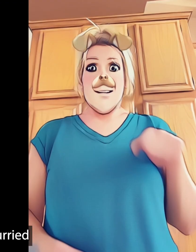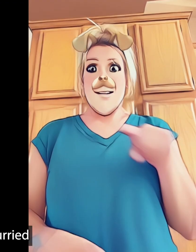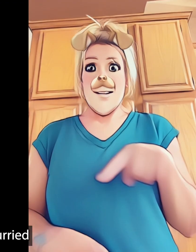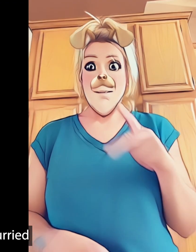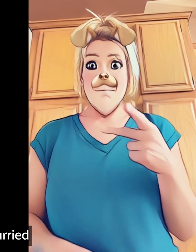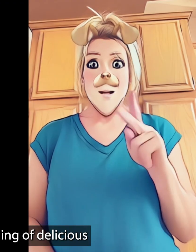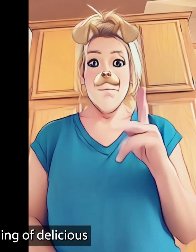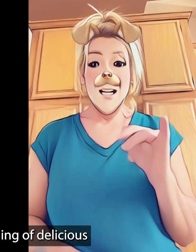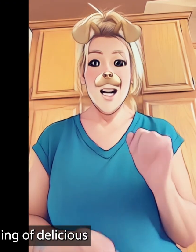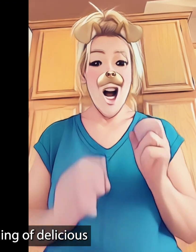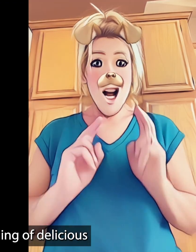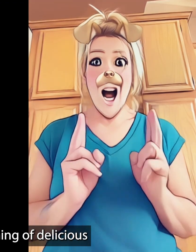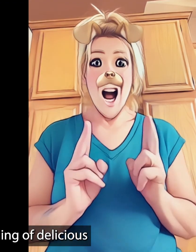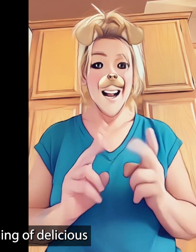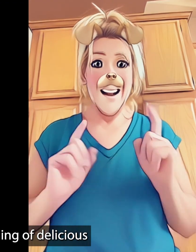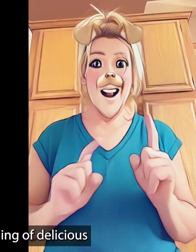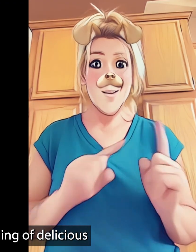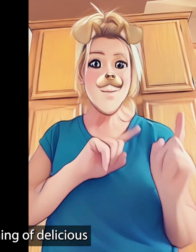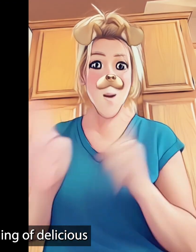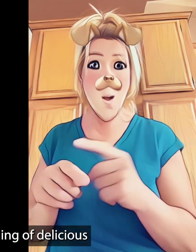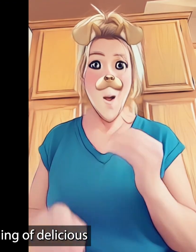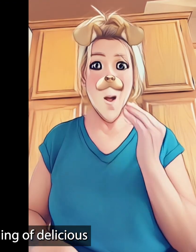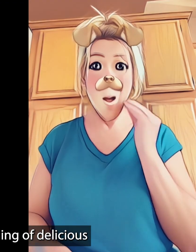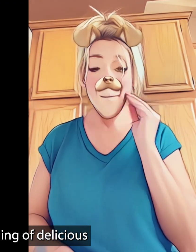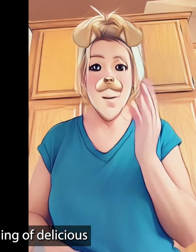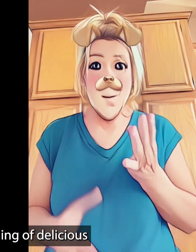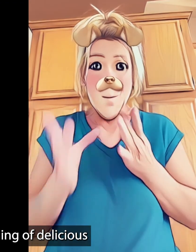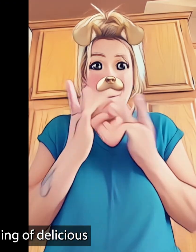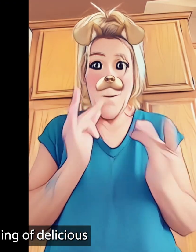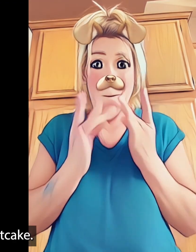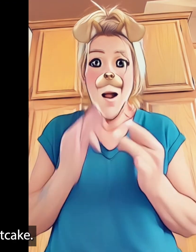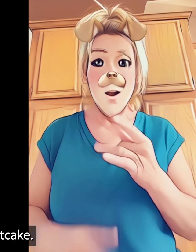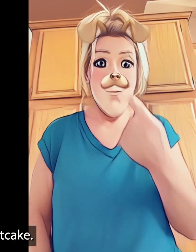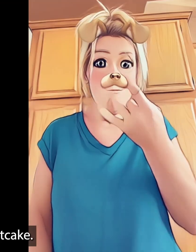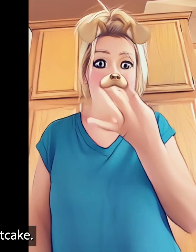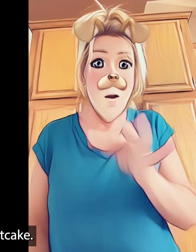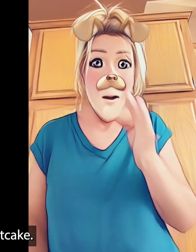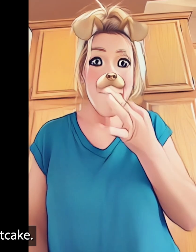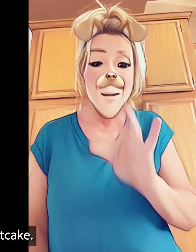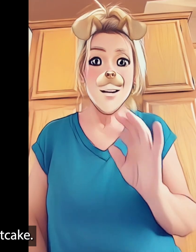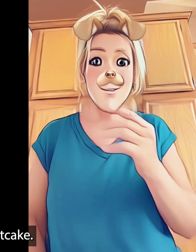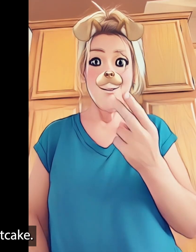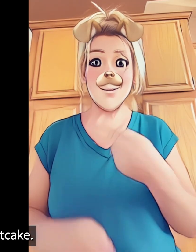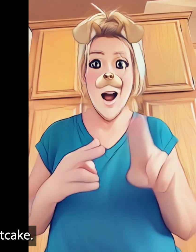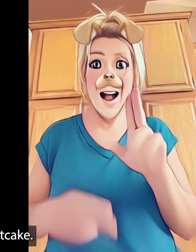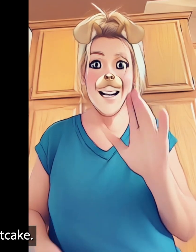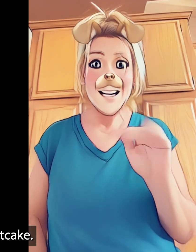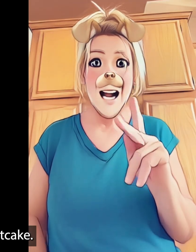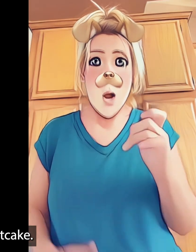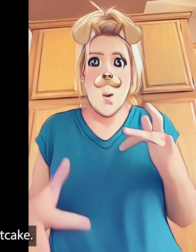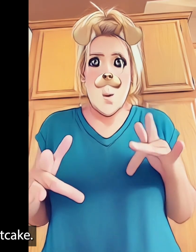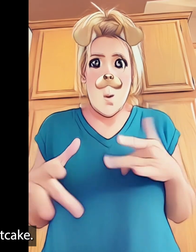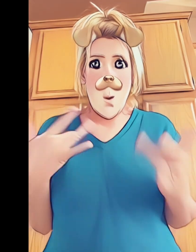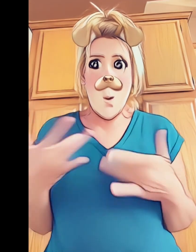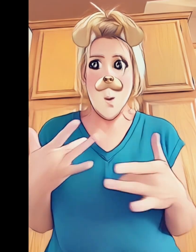The puppies hurried home, excited and dreaming of delicious strawberry shortcake.